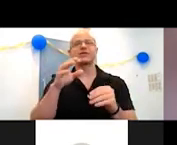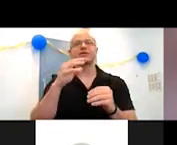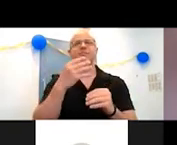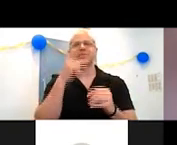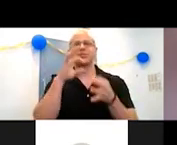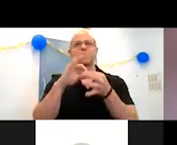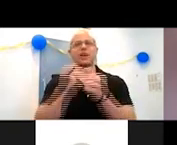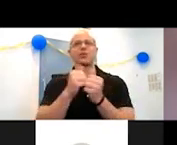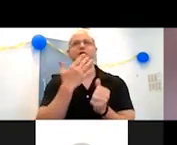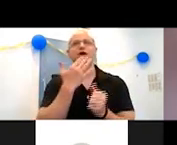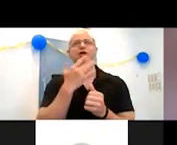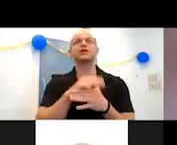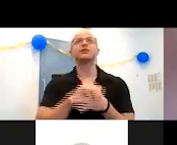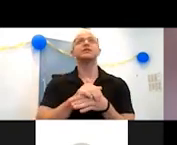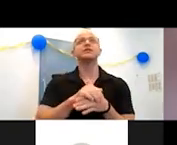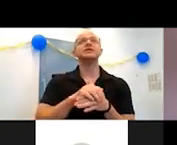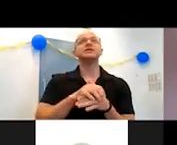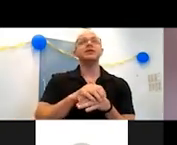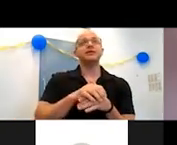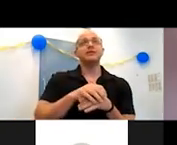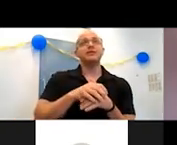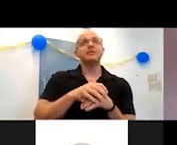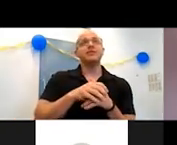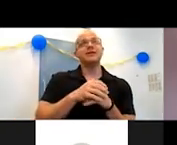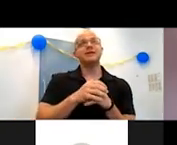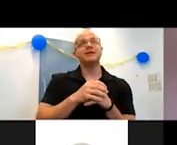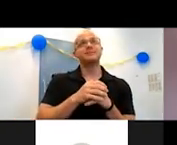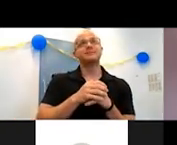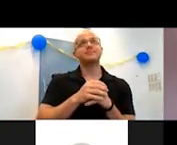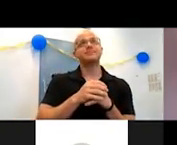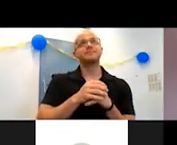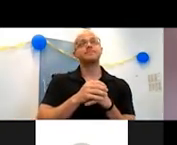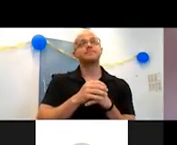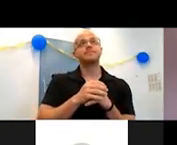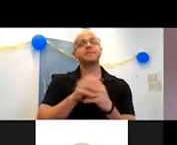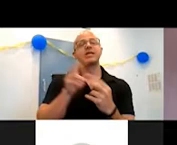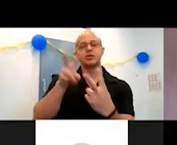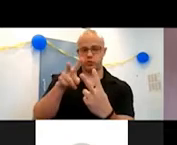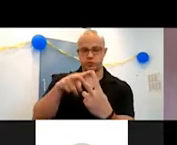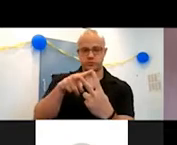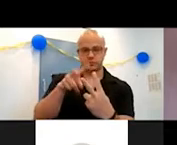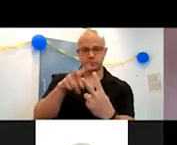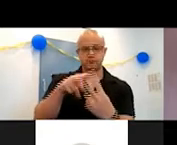what you mean about being clear, relating with color.